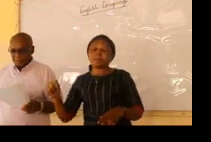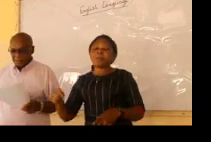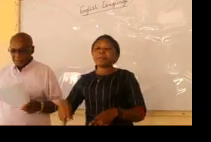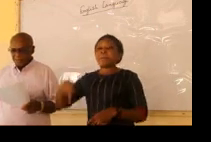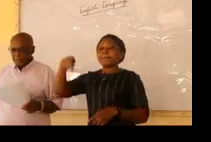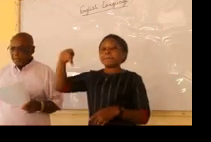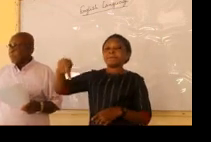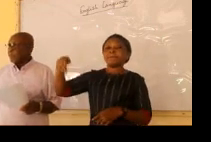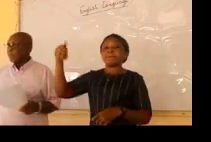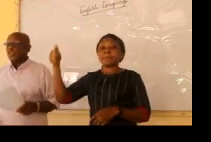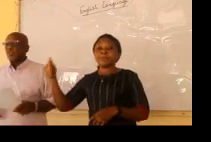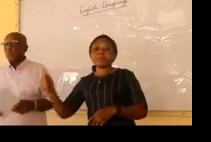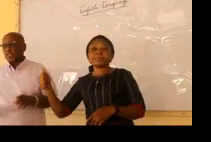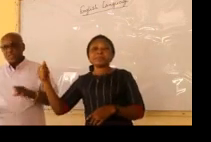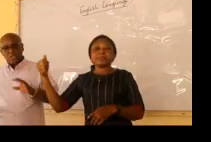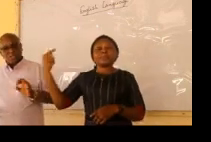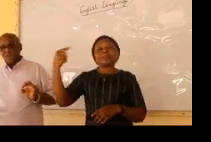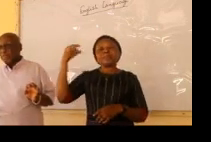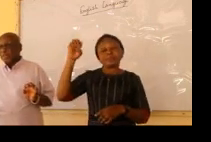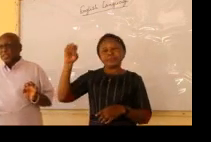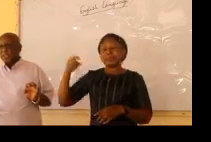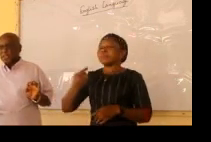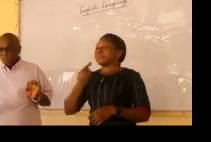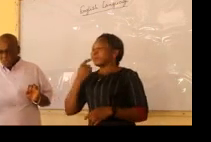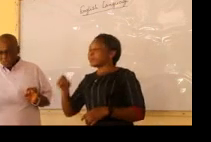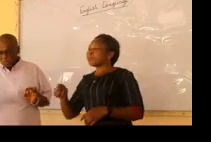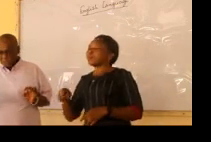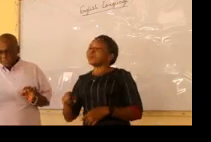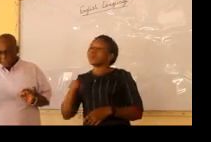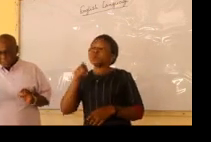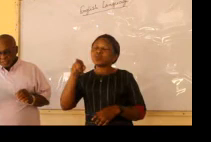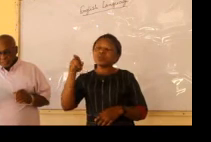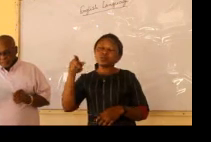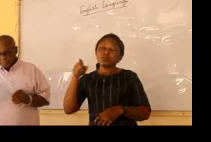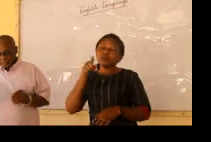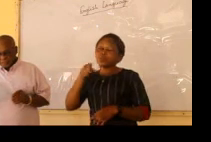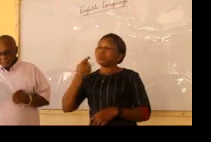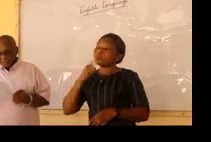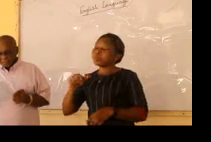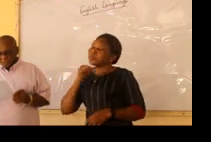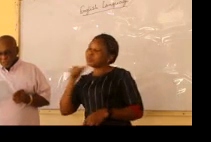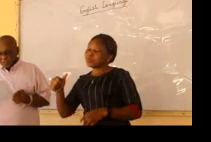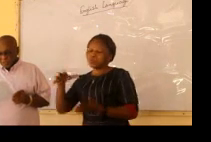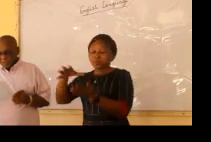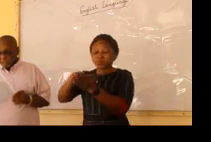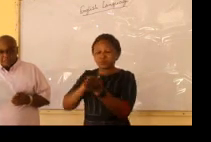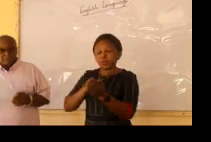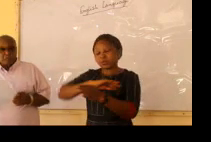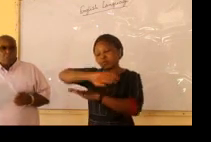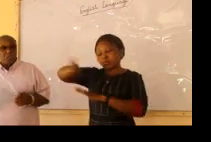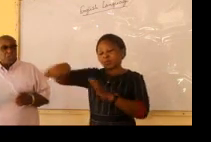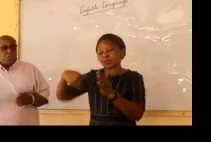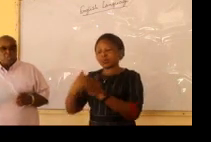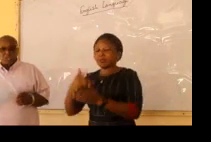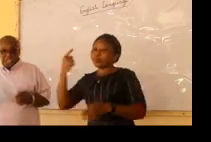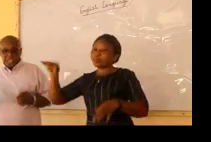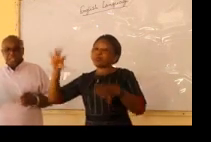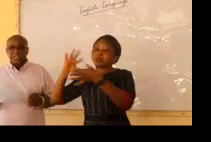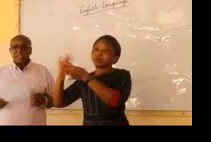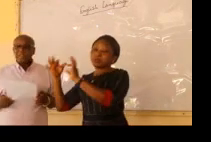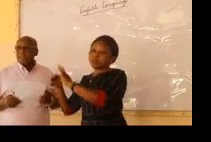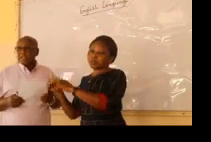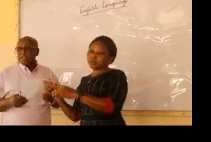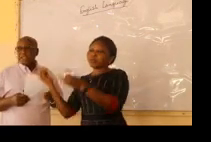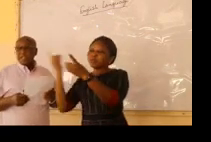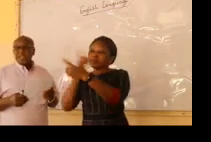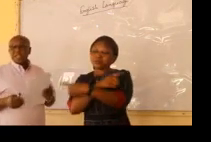passage, but you must not copy the whole sentence. Okay? So